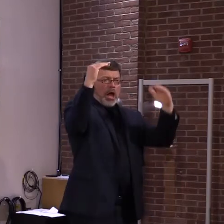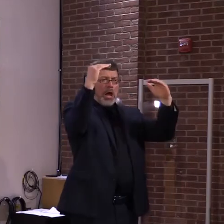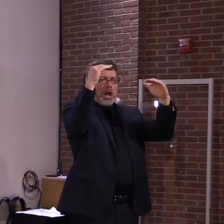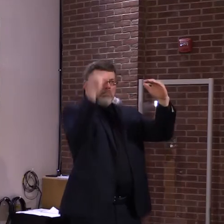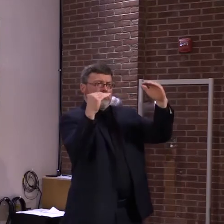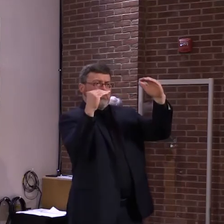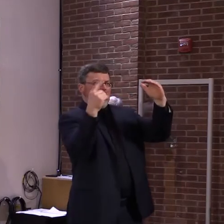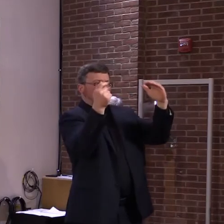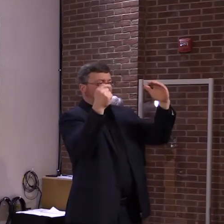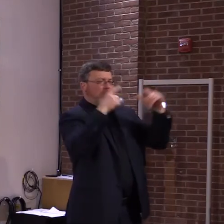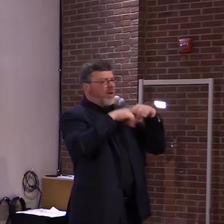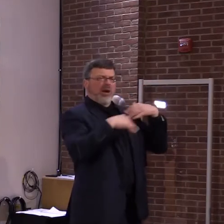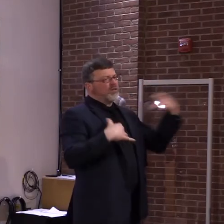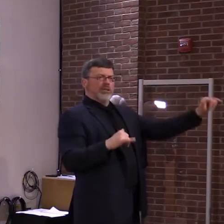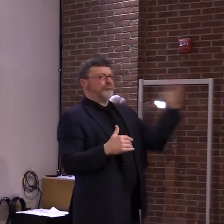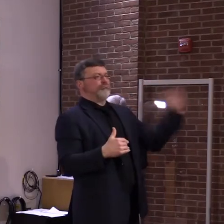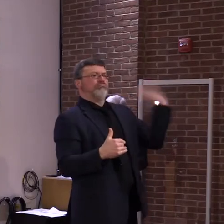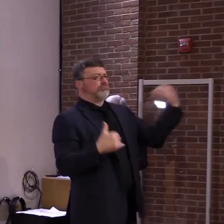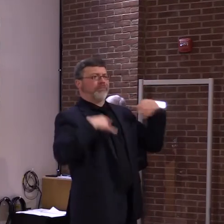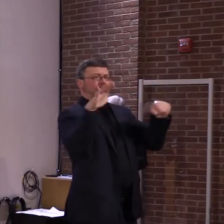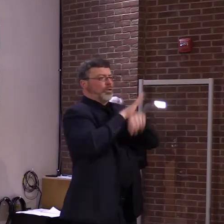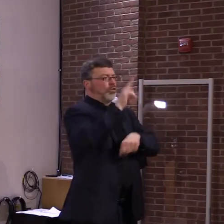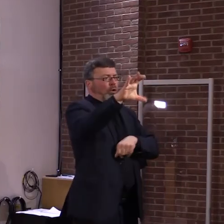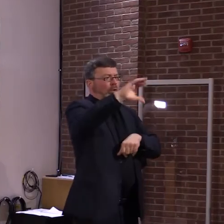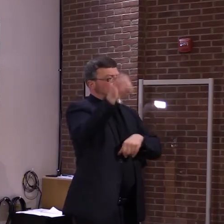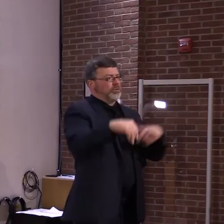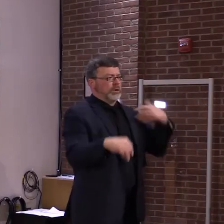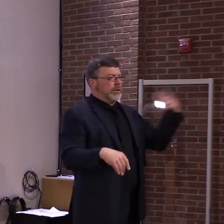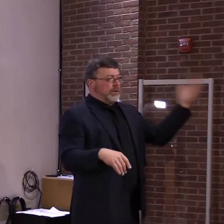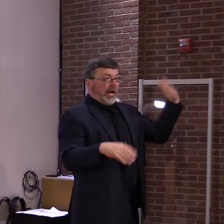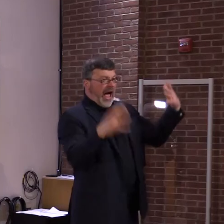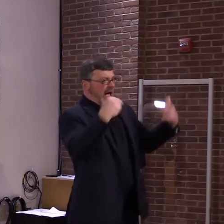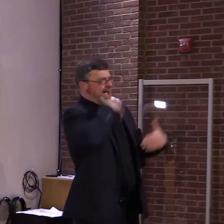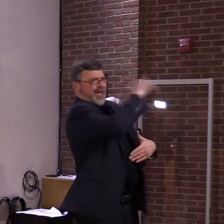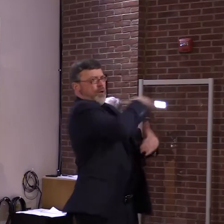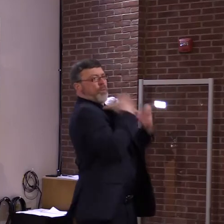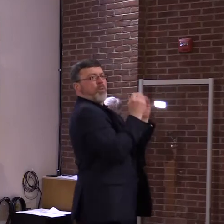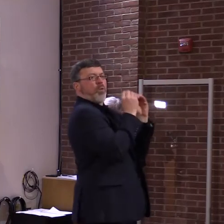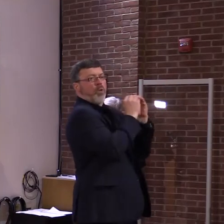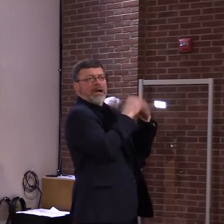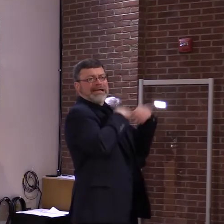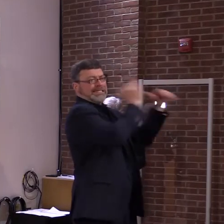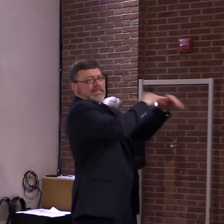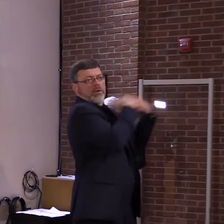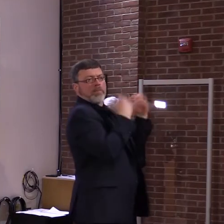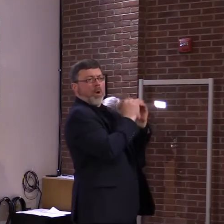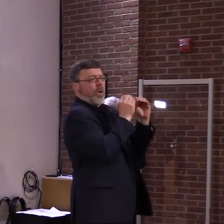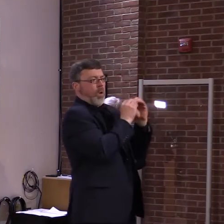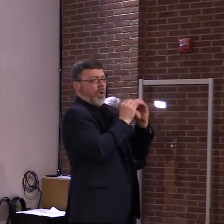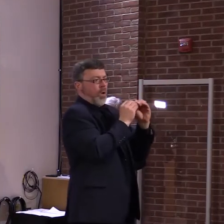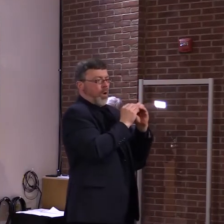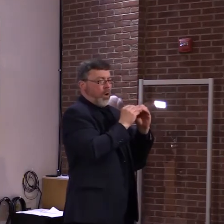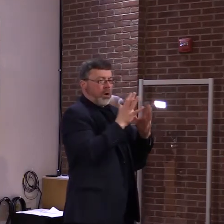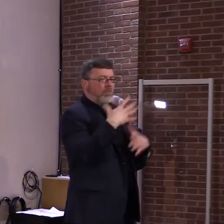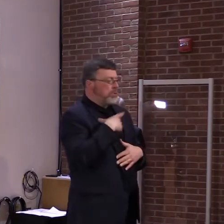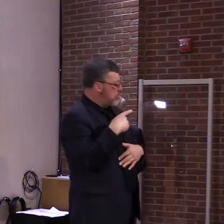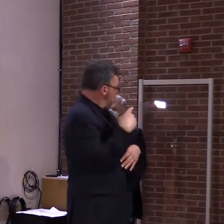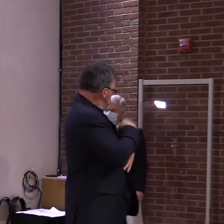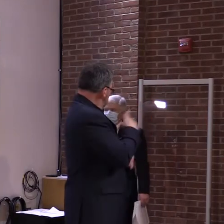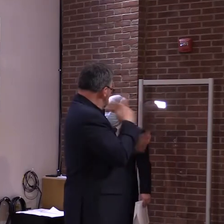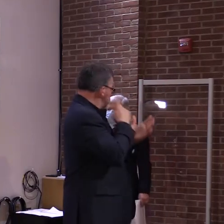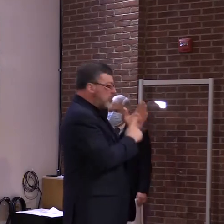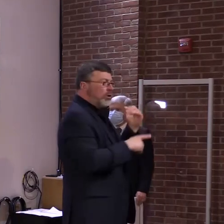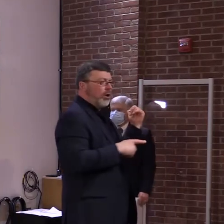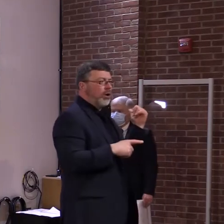it's around, I'm going to ask Secretary Smith if he has the numbers there to give you the exact amounts, but it's somewhere around 20,000